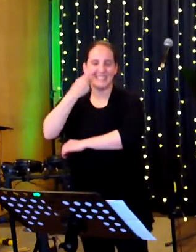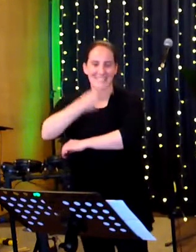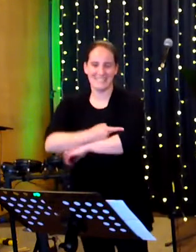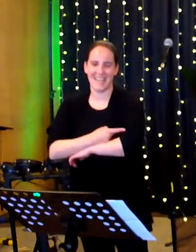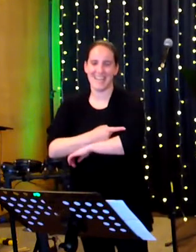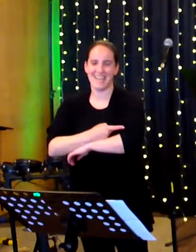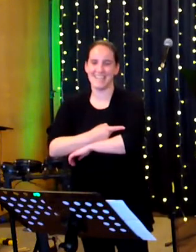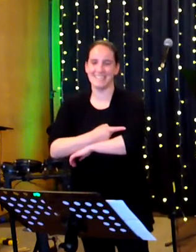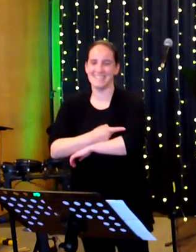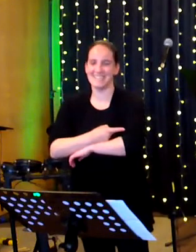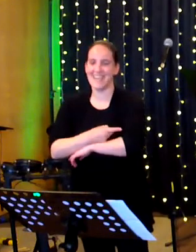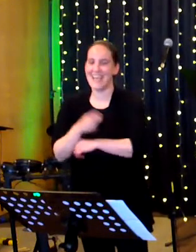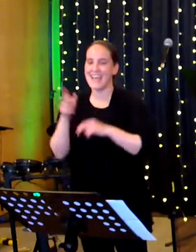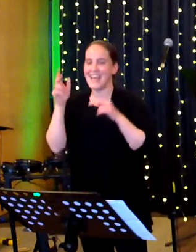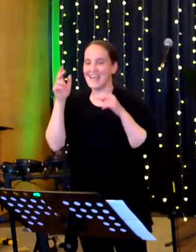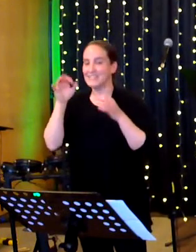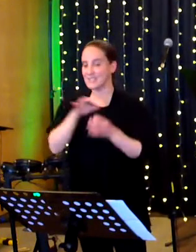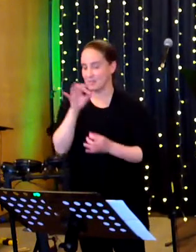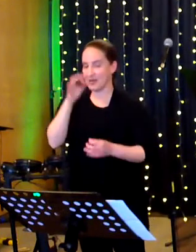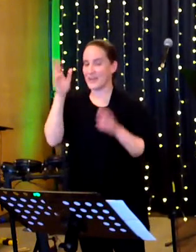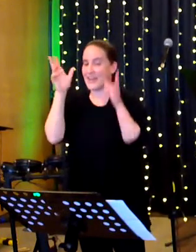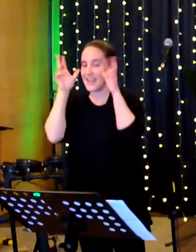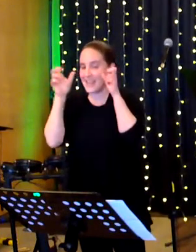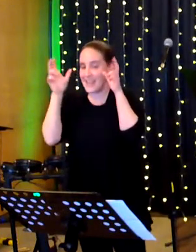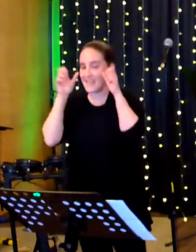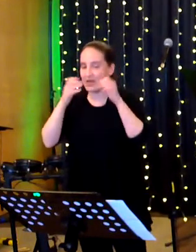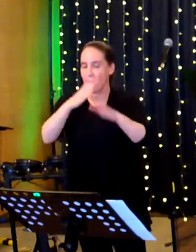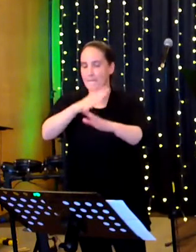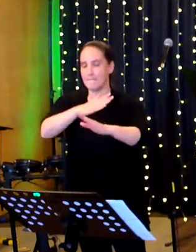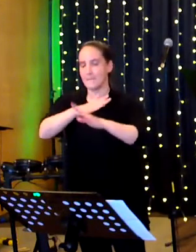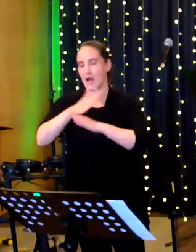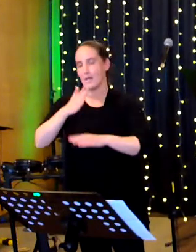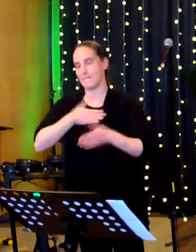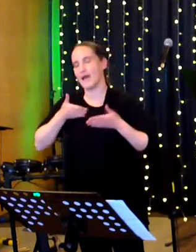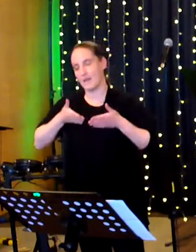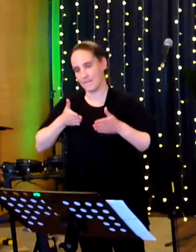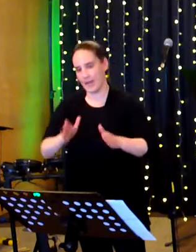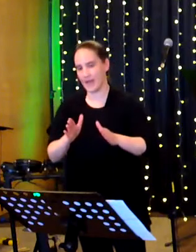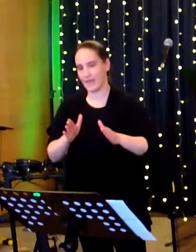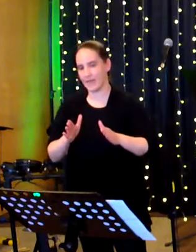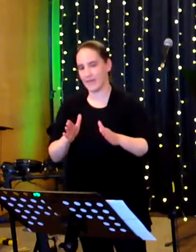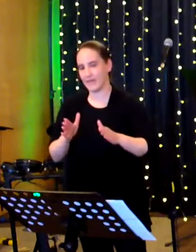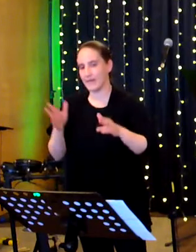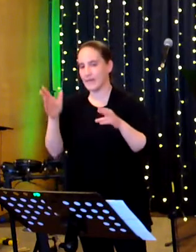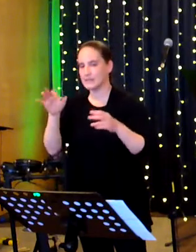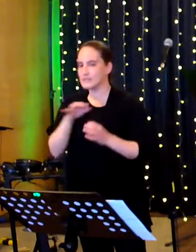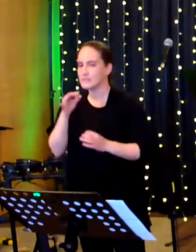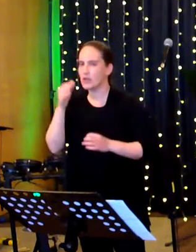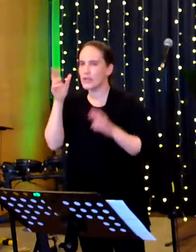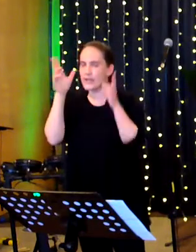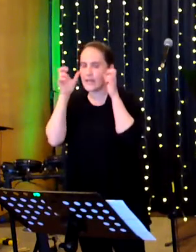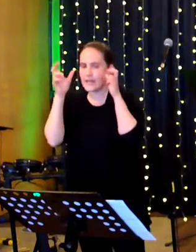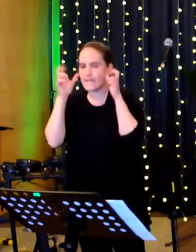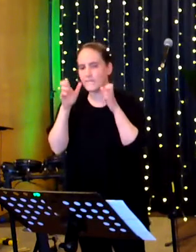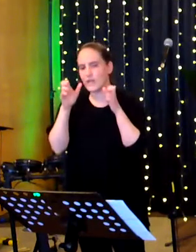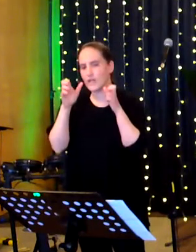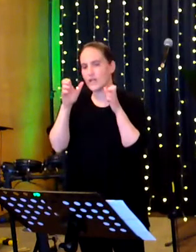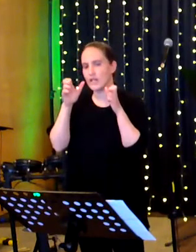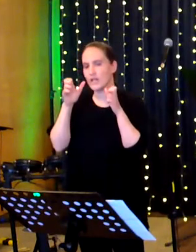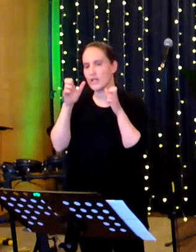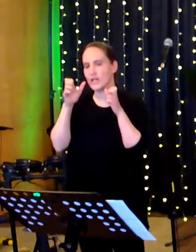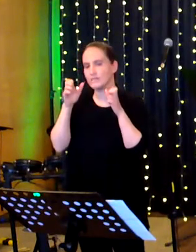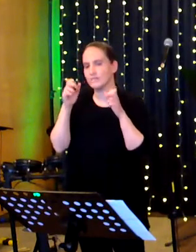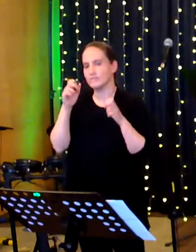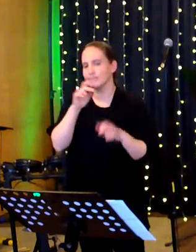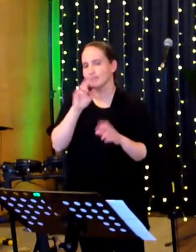spirit prince of the kingdom of Persia blocked my way. Now, who is the spirit prince of the kingdom of Persia? No